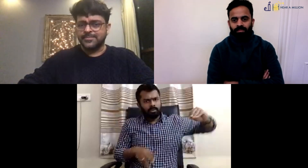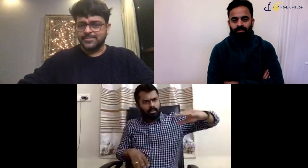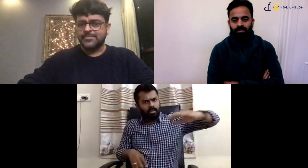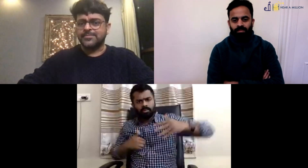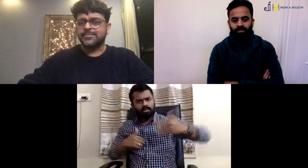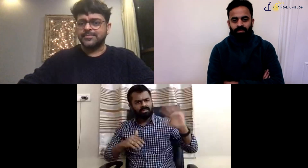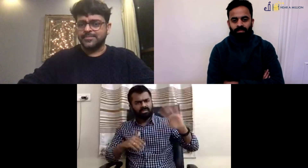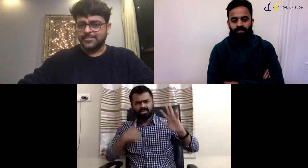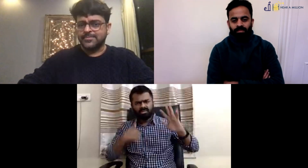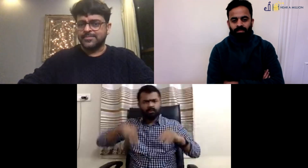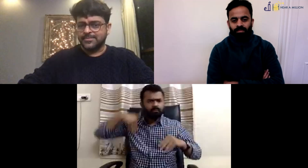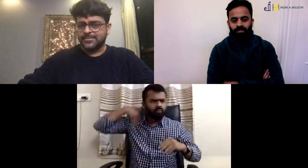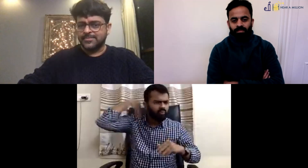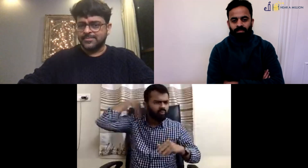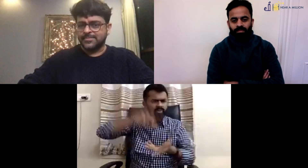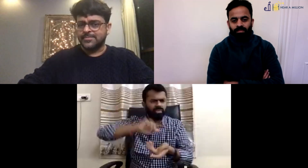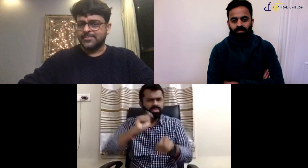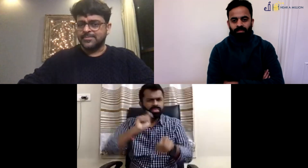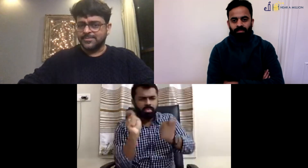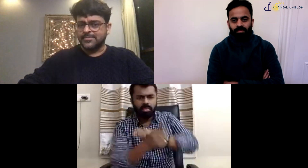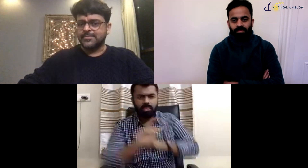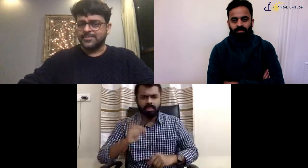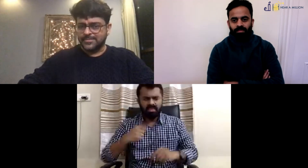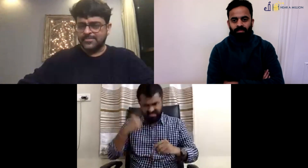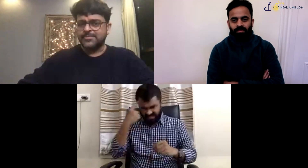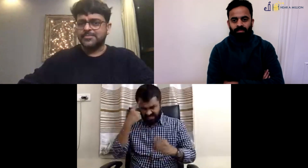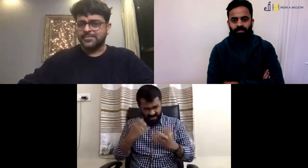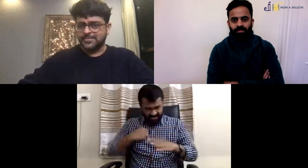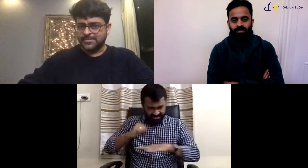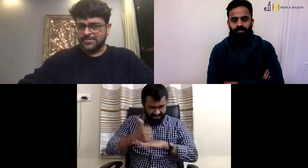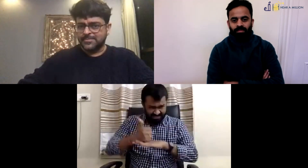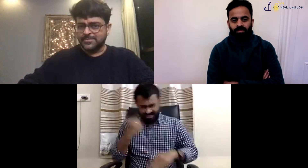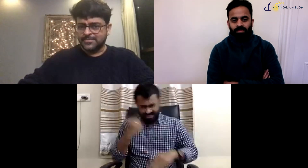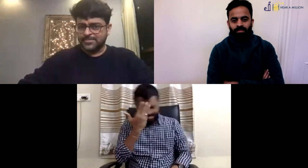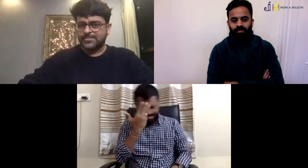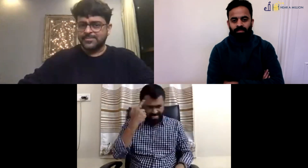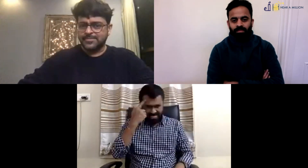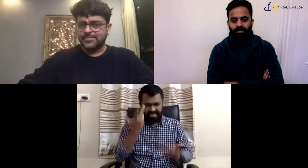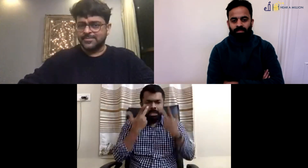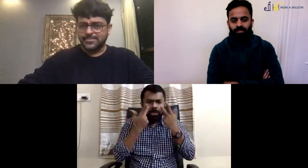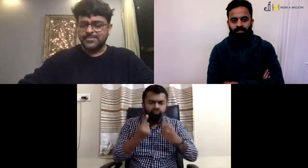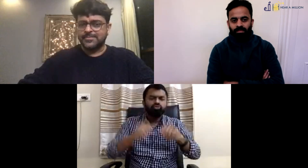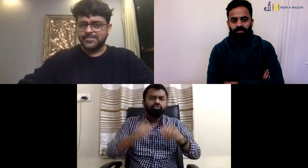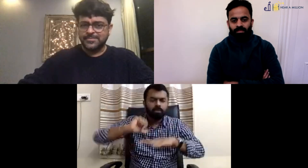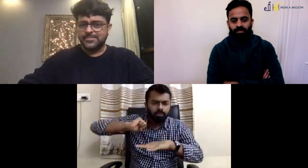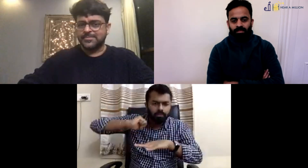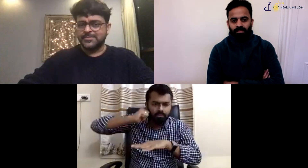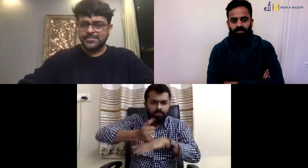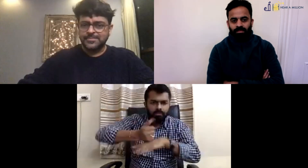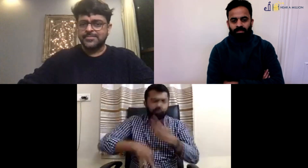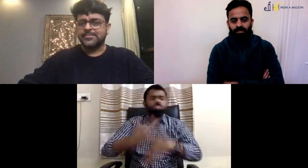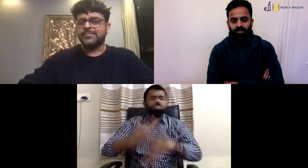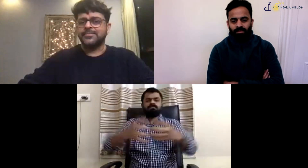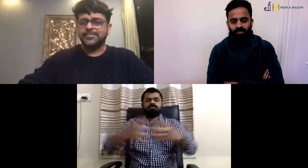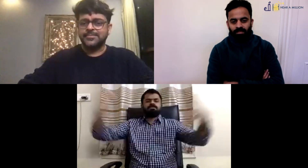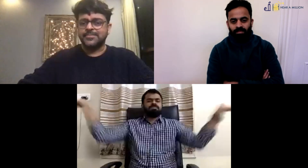can promote it. We should not have the influence from the other countries. People are changing, people are learning new sign languages